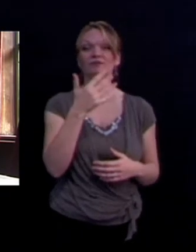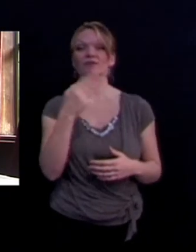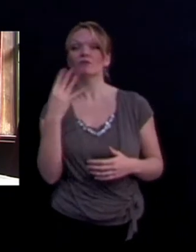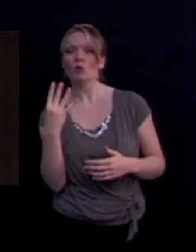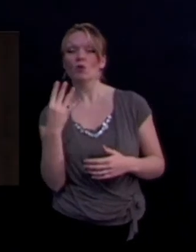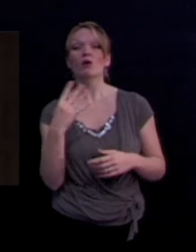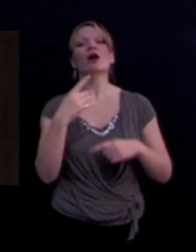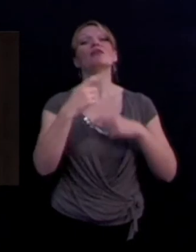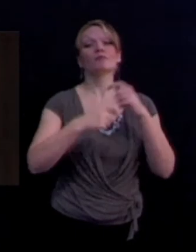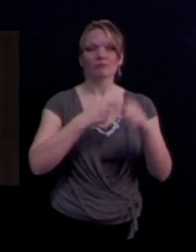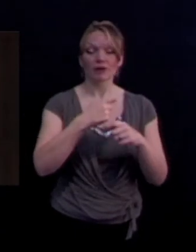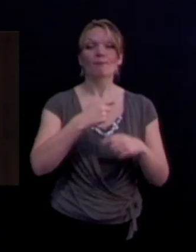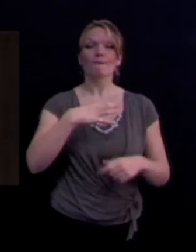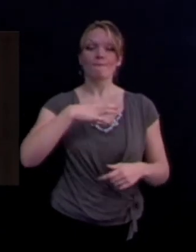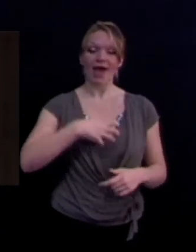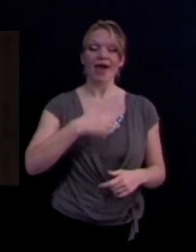mayor in 1660.